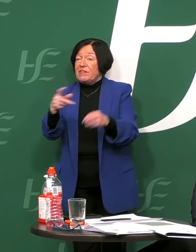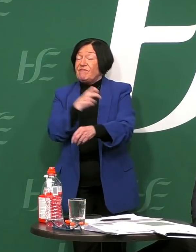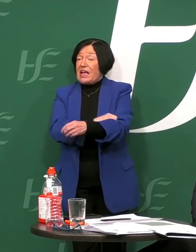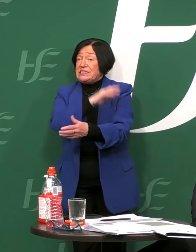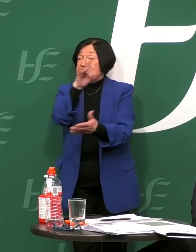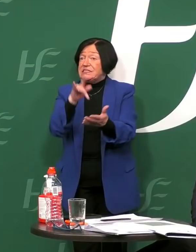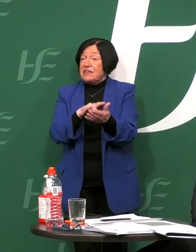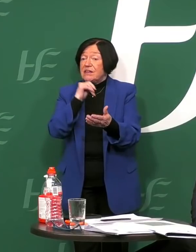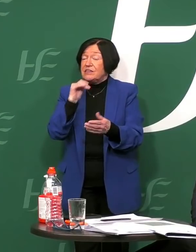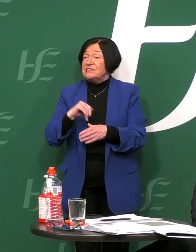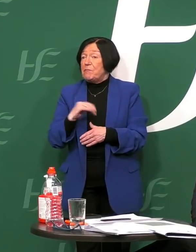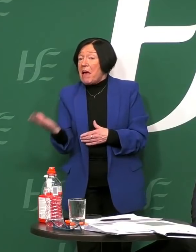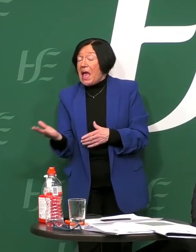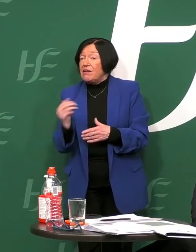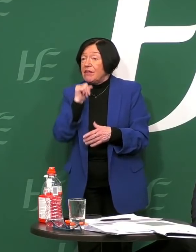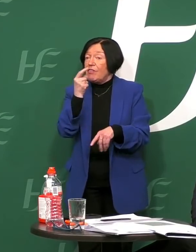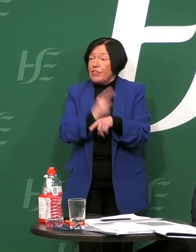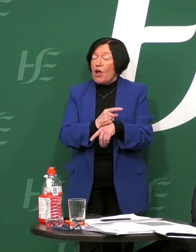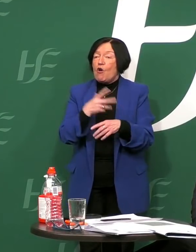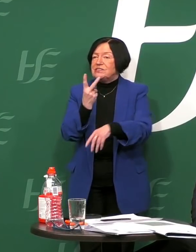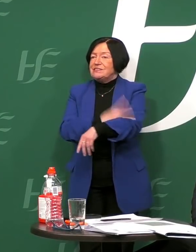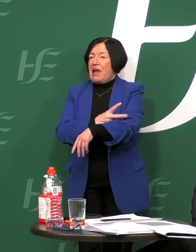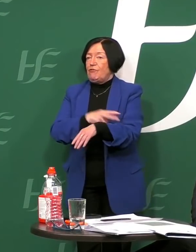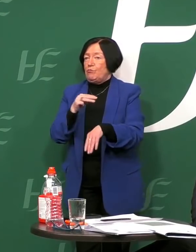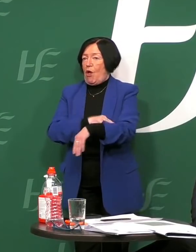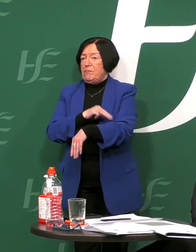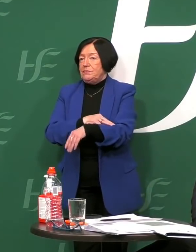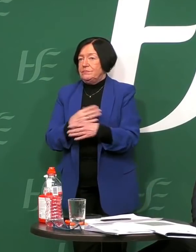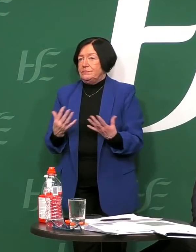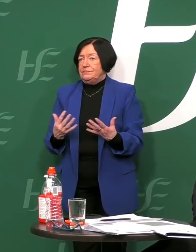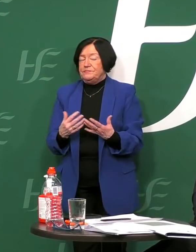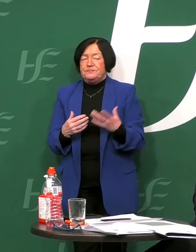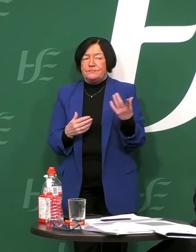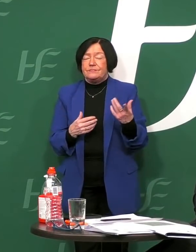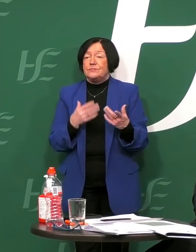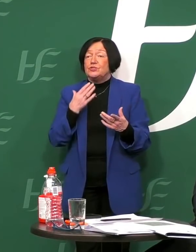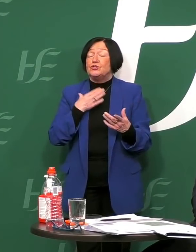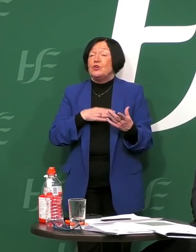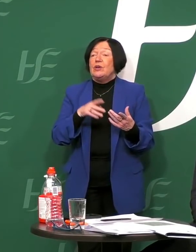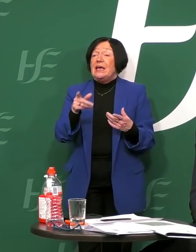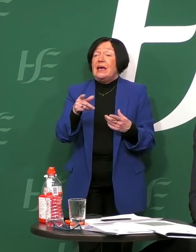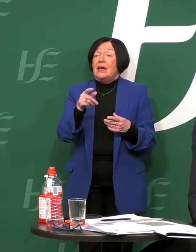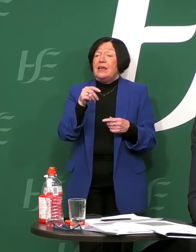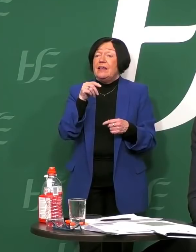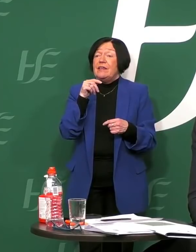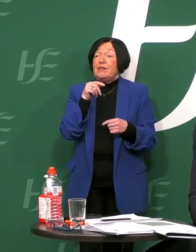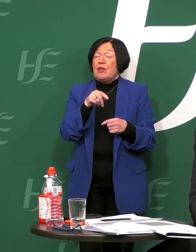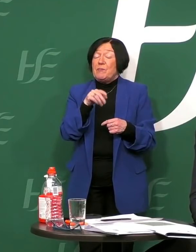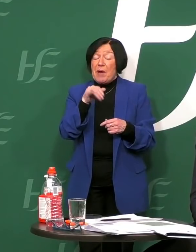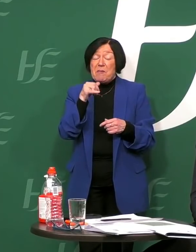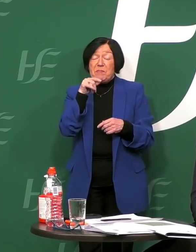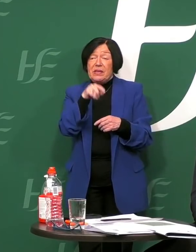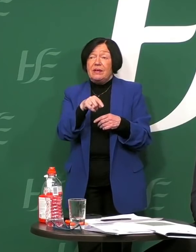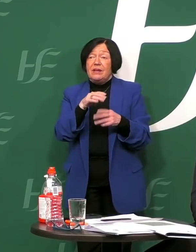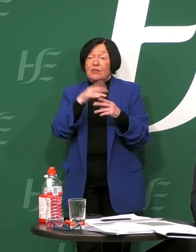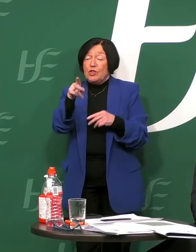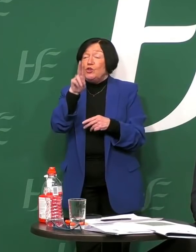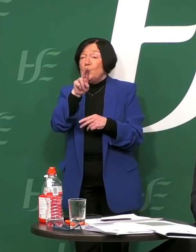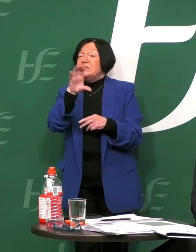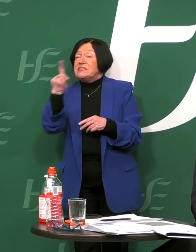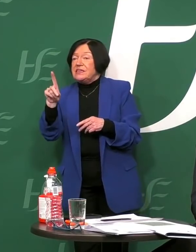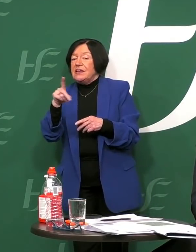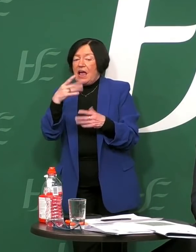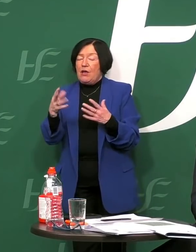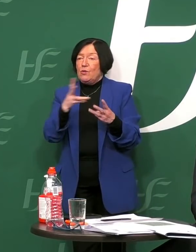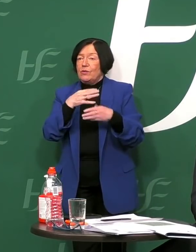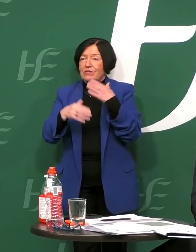that because the demand isn't there or for staffing issues? Well, just in terms of, I think the comment might have been, was it in relation to UCD, who are now they're